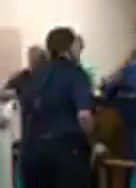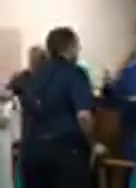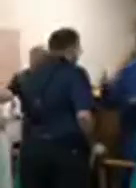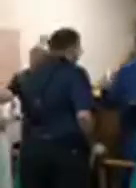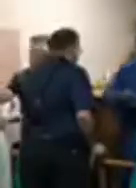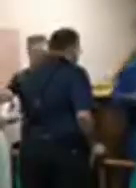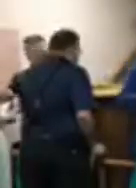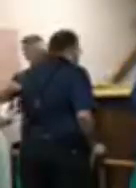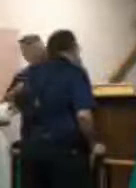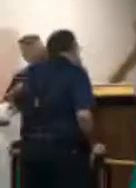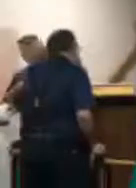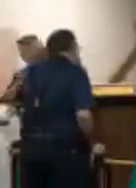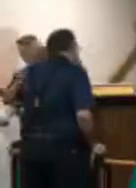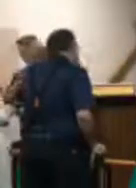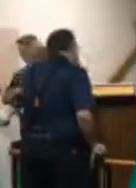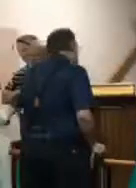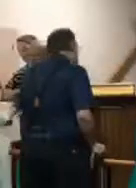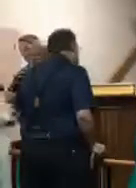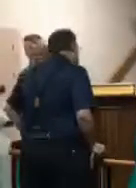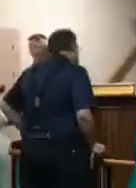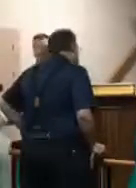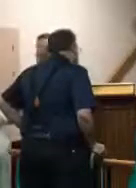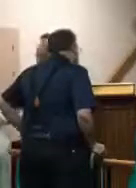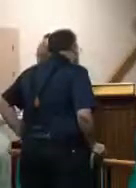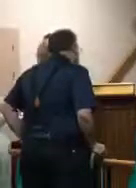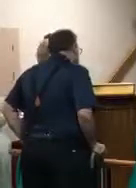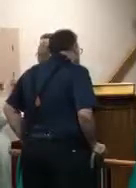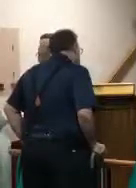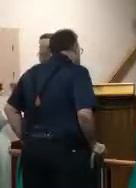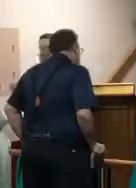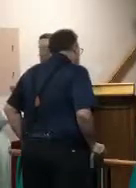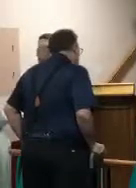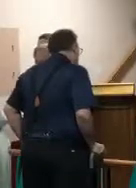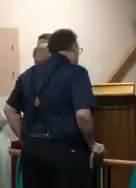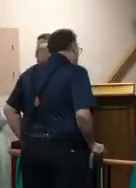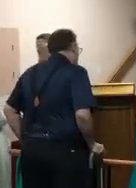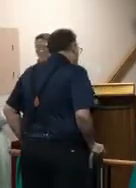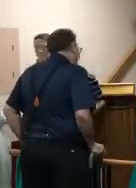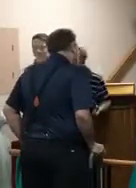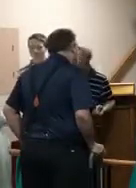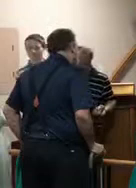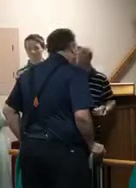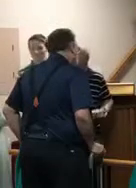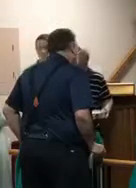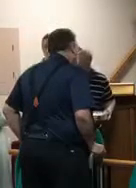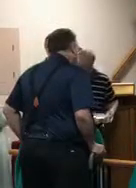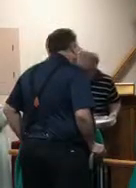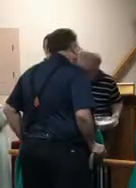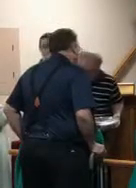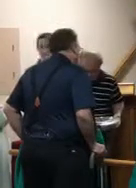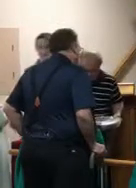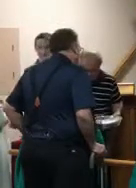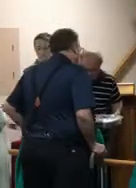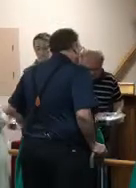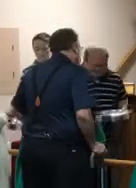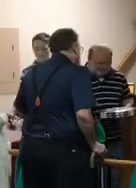of Christ for you. This is the true body of our Lord. compensates for Jesus Christ, and it is